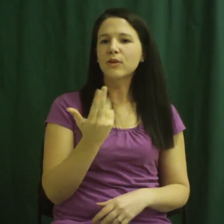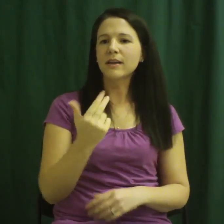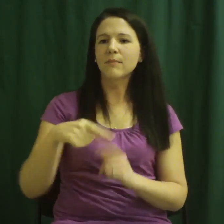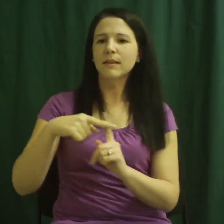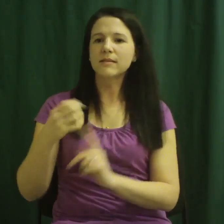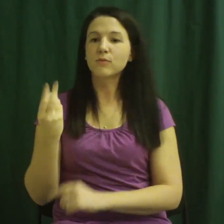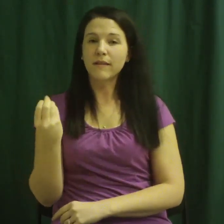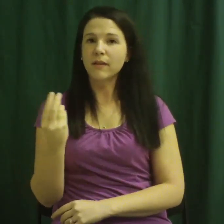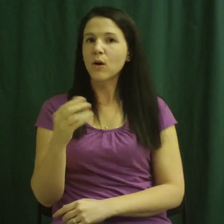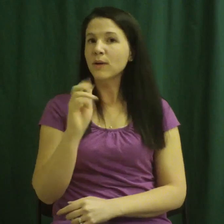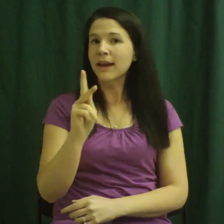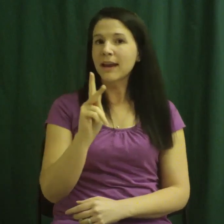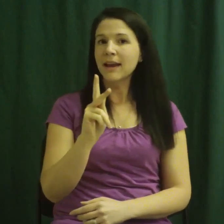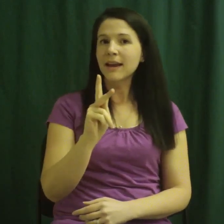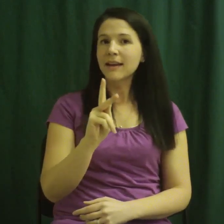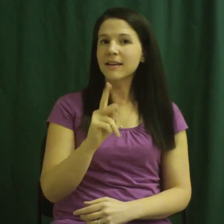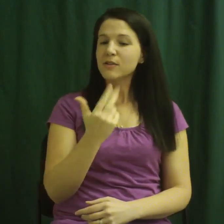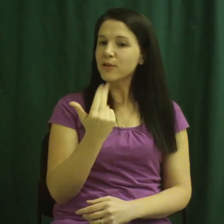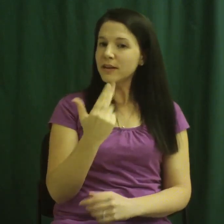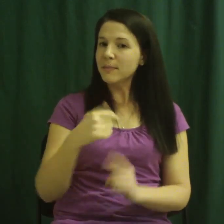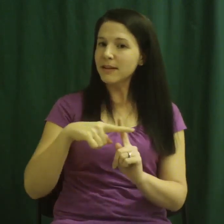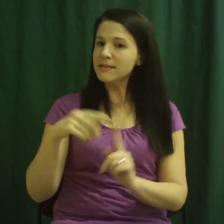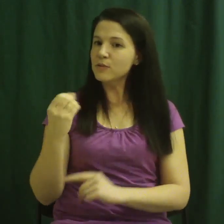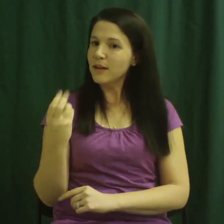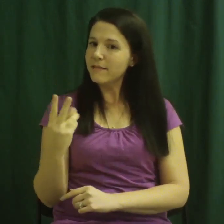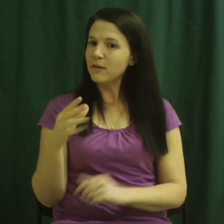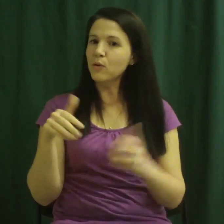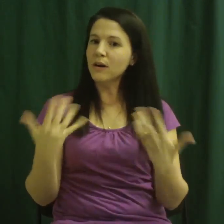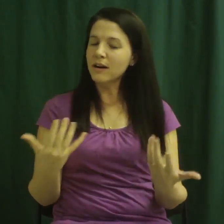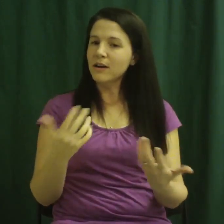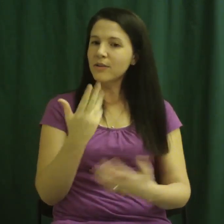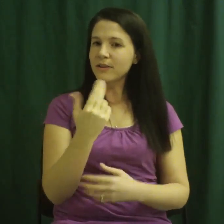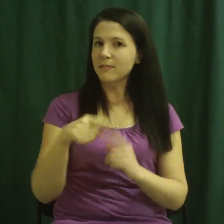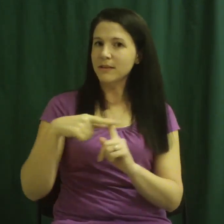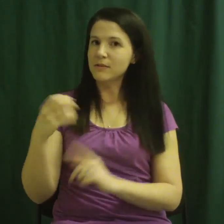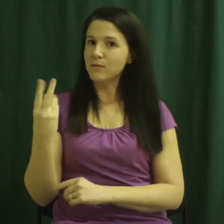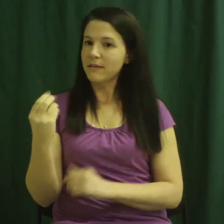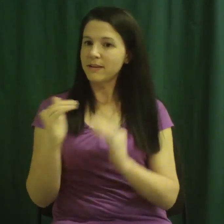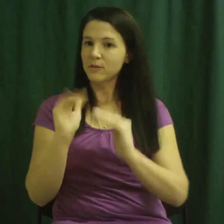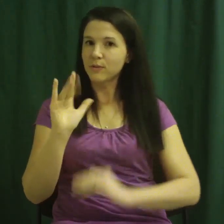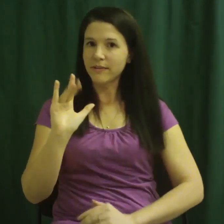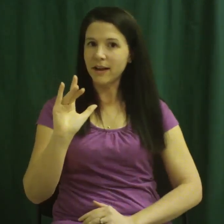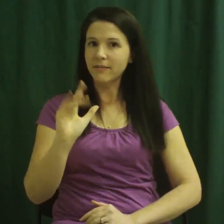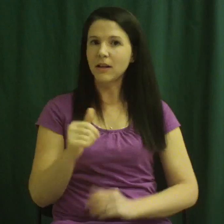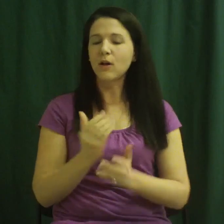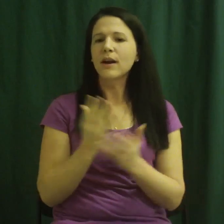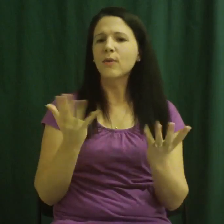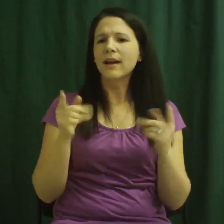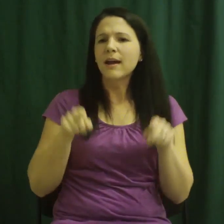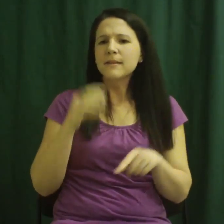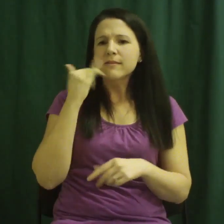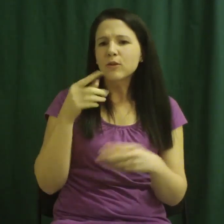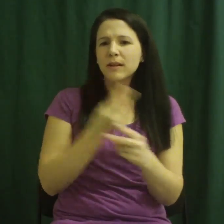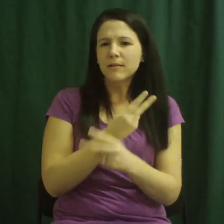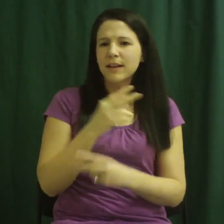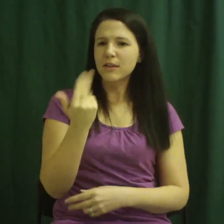it's 13 plus 12, or 12 plus 13, 25. All right, what happens when you multiply 13 times